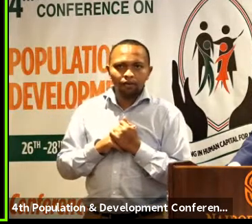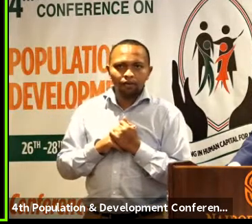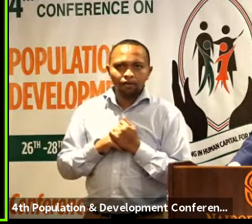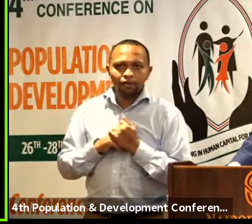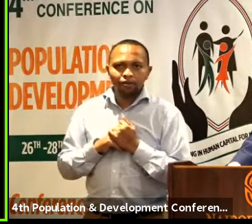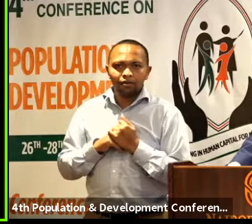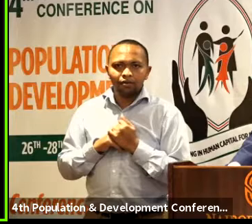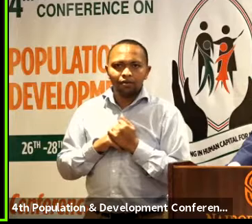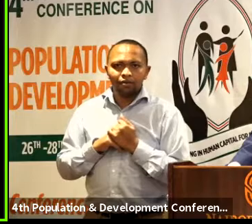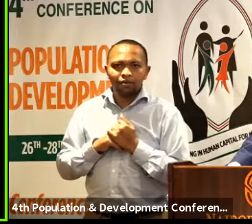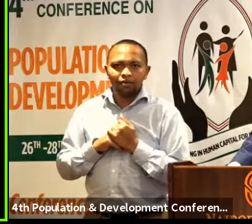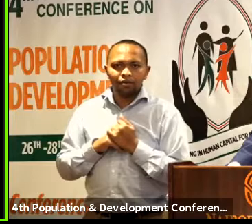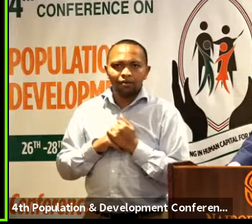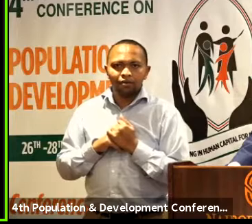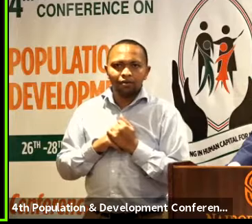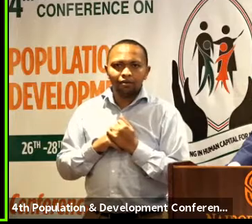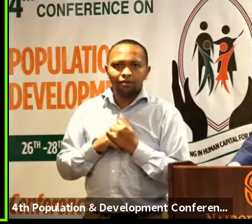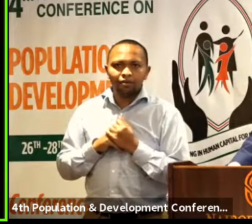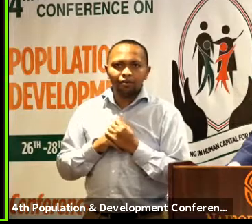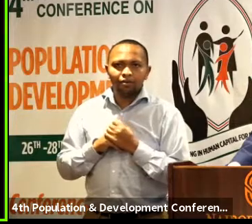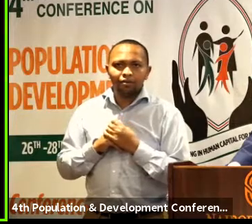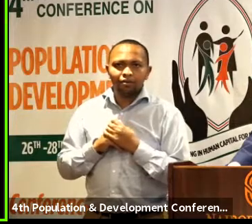Thank you, Dr. Sheikh.